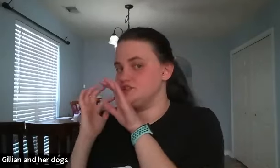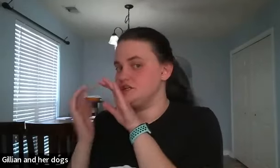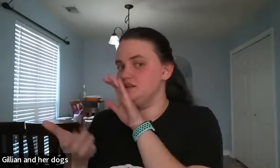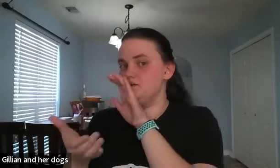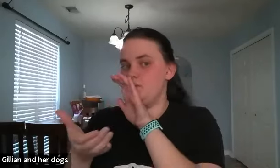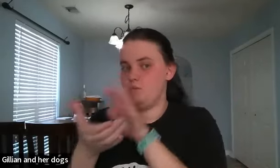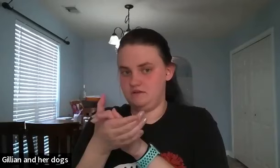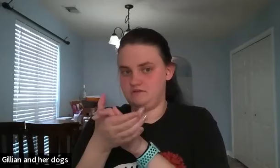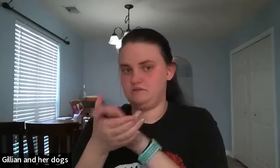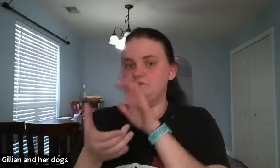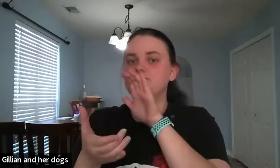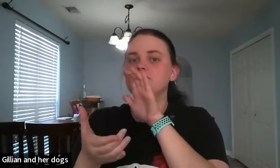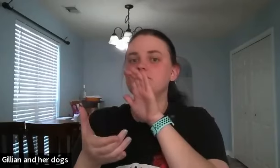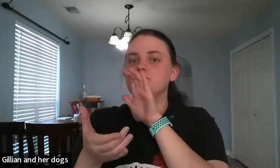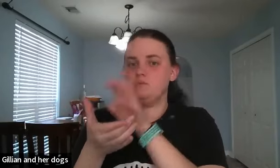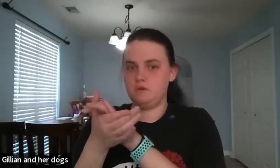chin, wife, mm-hmm. Wife.